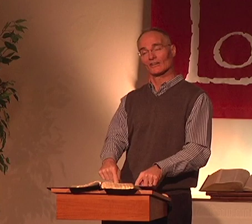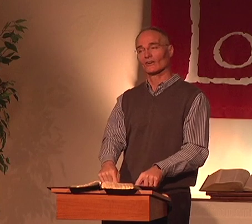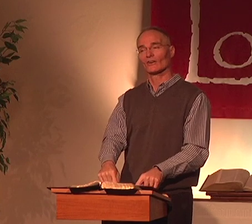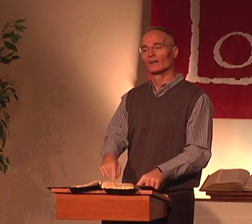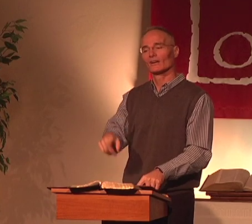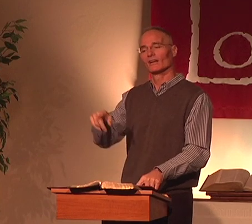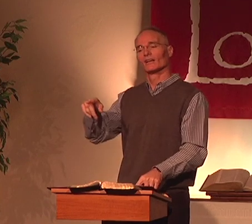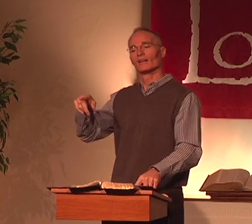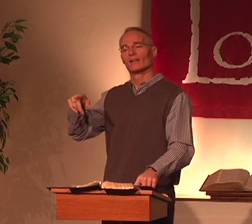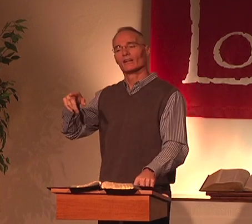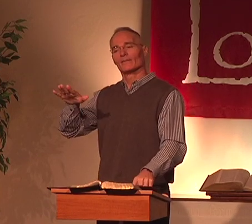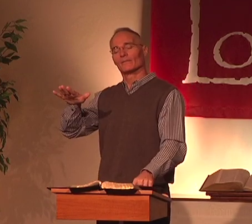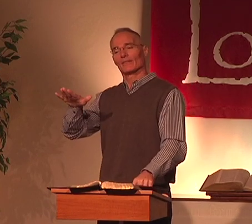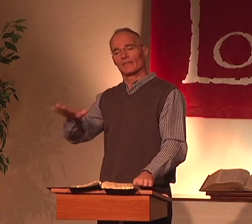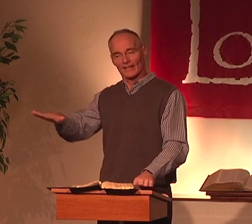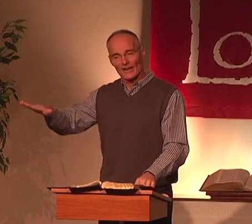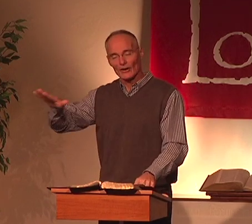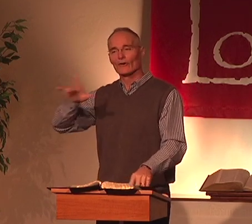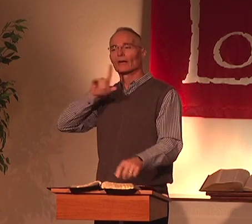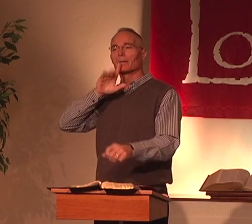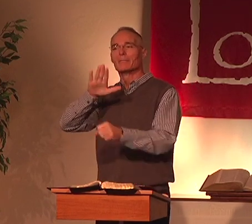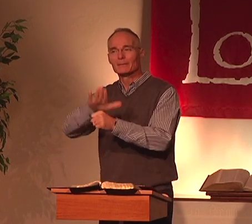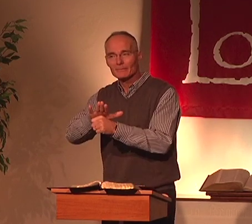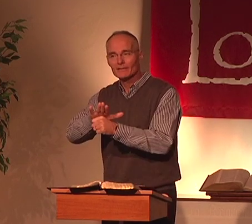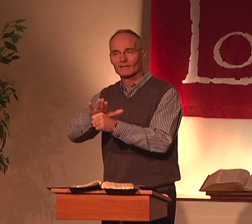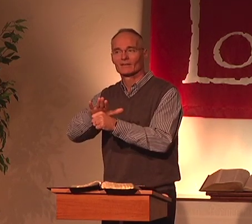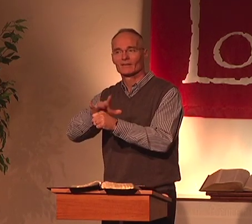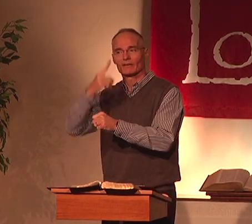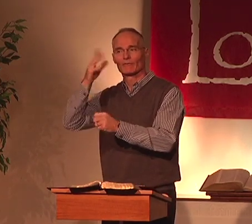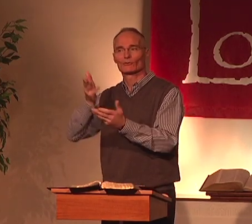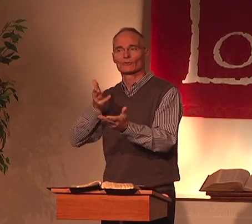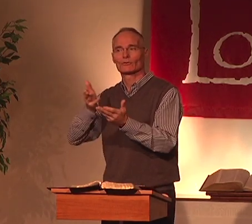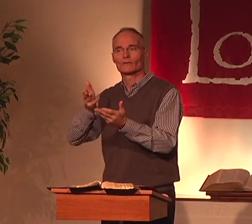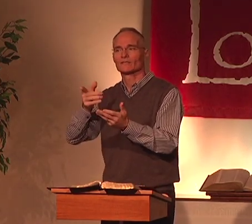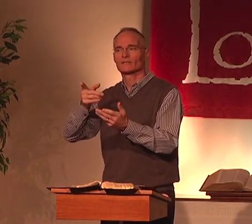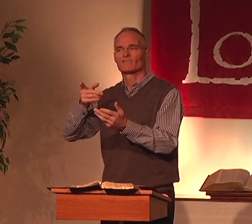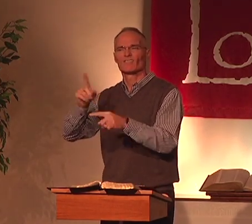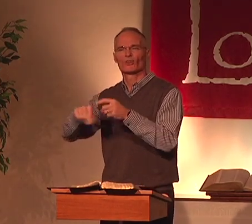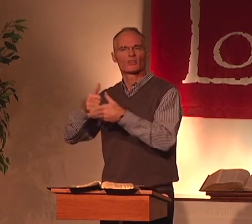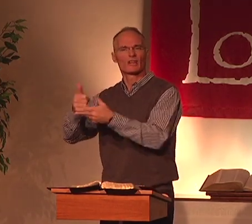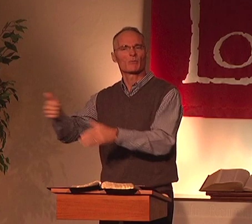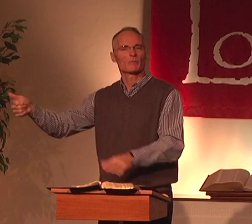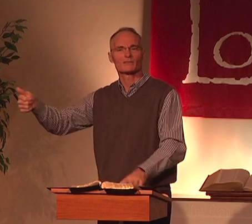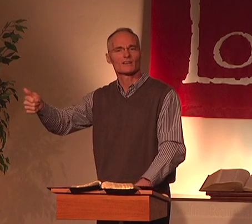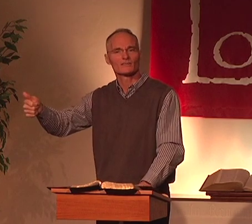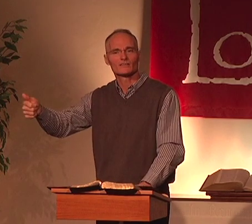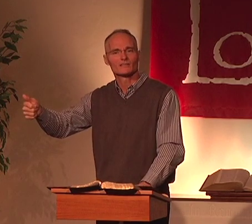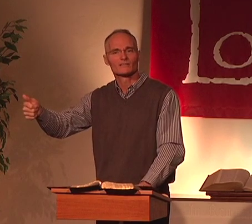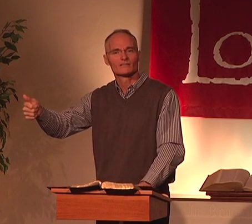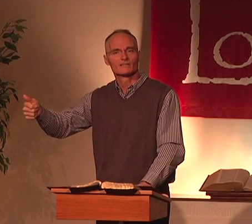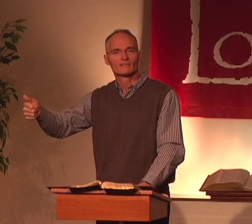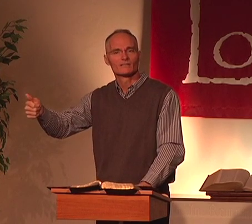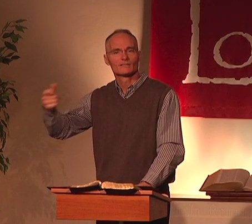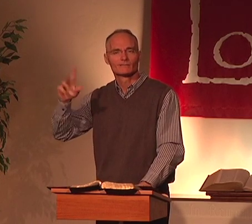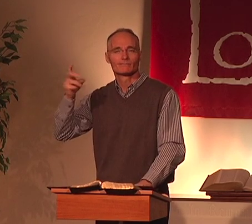the idea Here is that Their commitment For serving They just Couldn't help Themselves